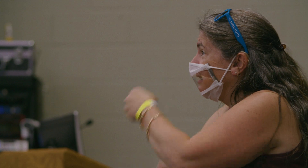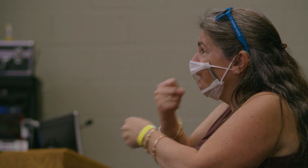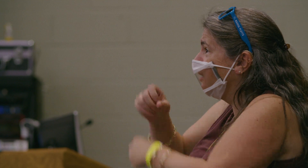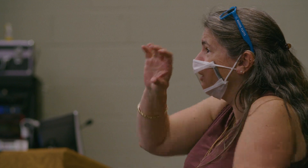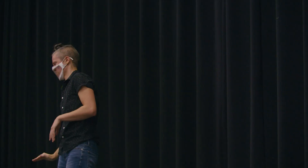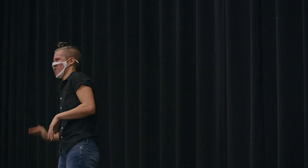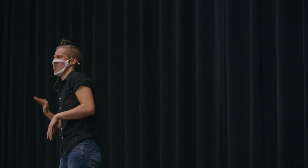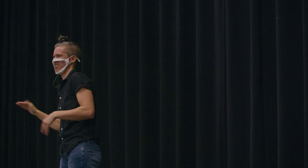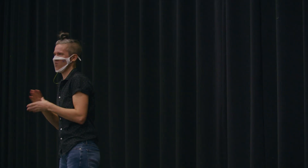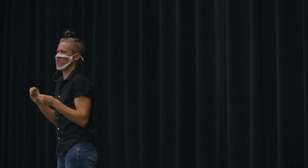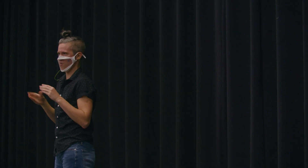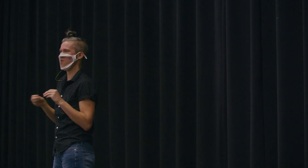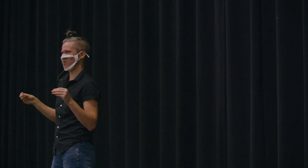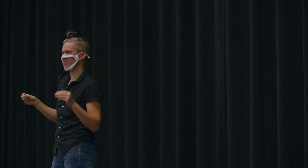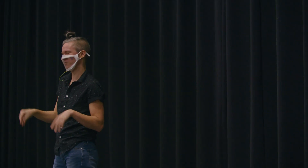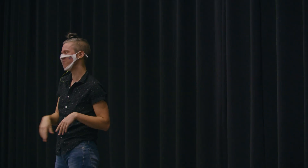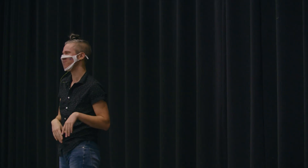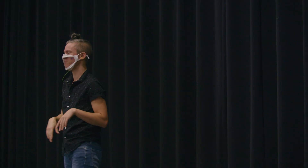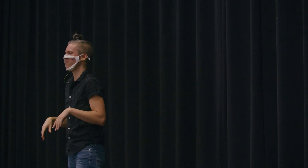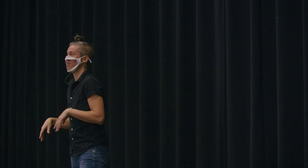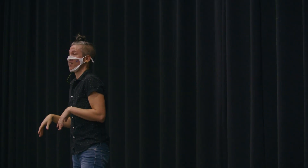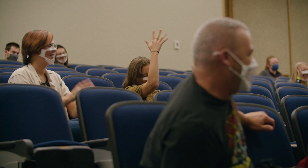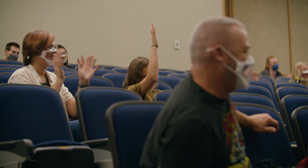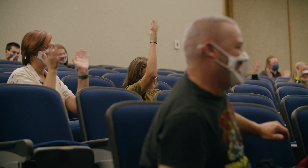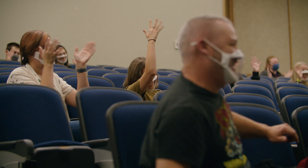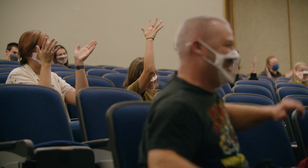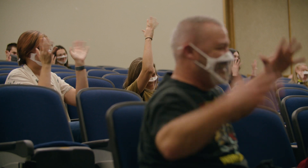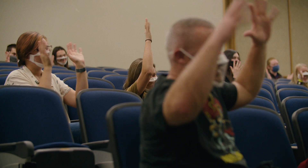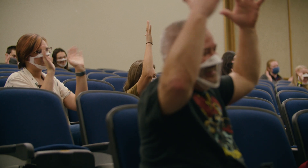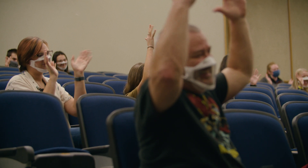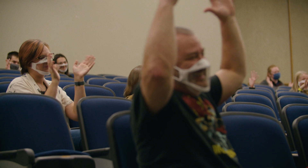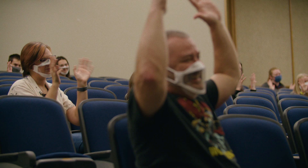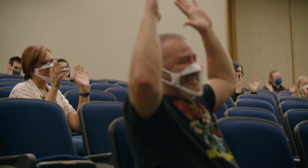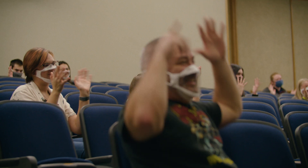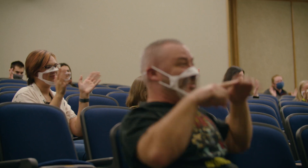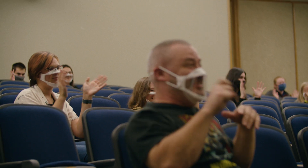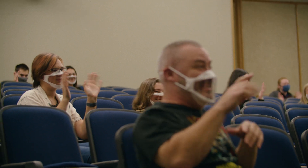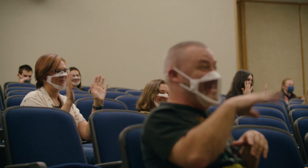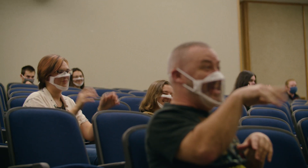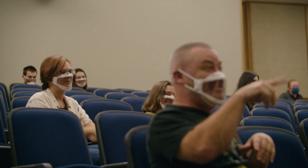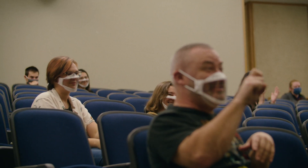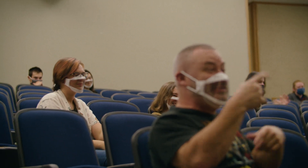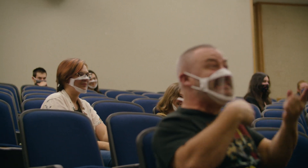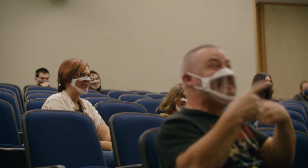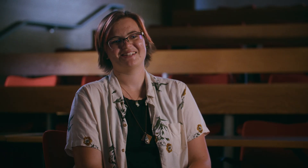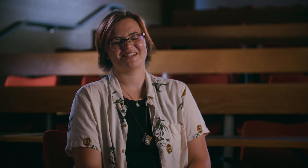their stories and their experiences. And many of them are too nervous and don't want to do that, but we really try to encourage them to be involved. As ASL